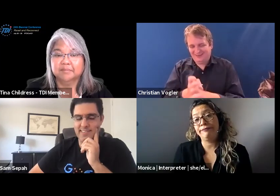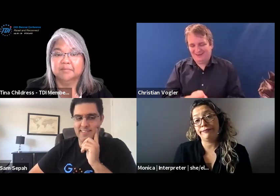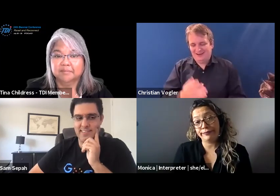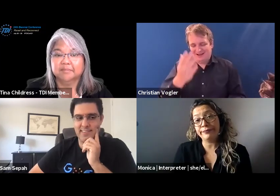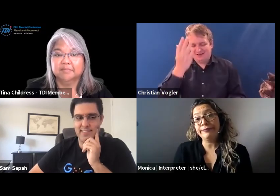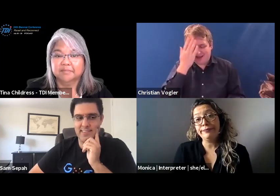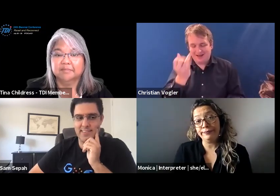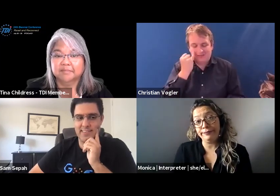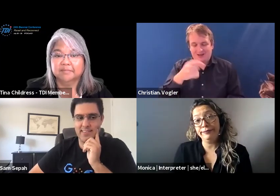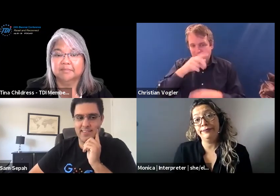tough,